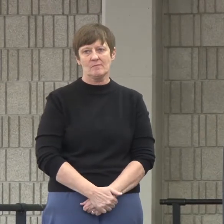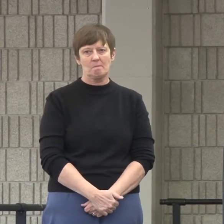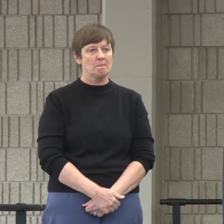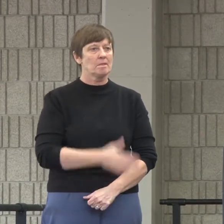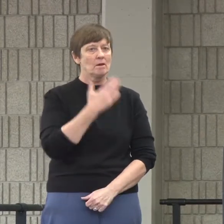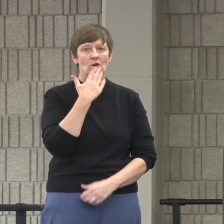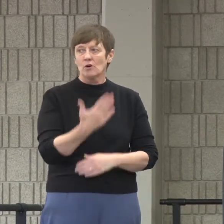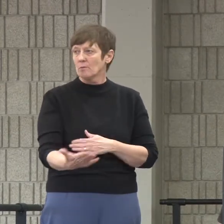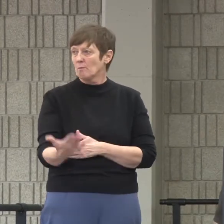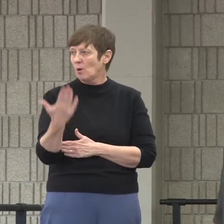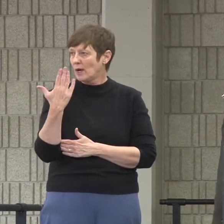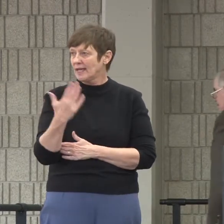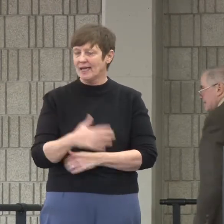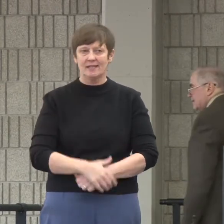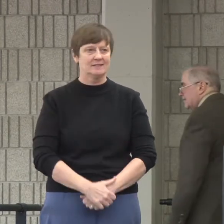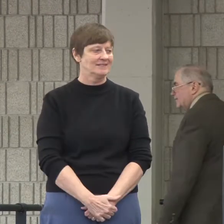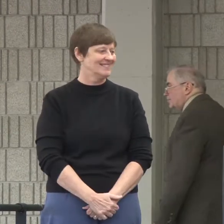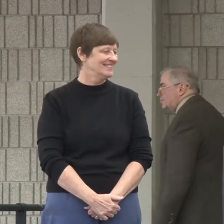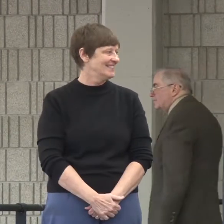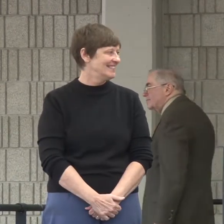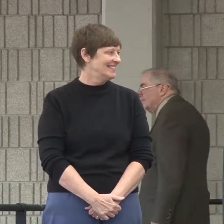Good morning.